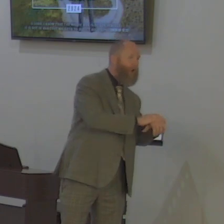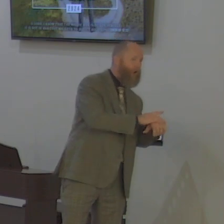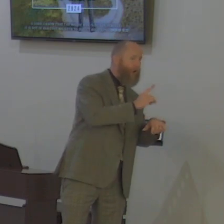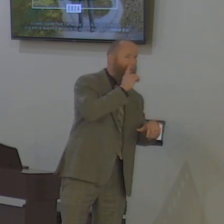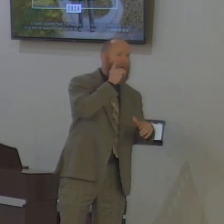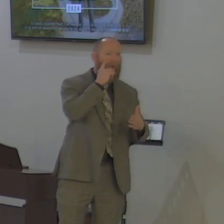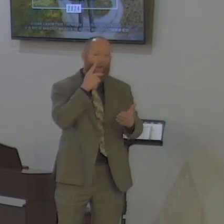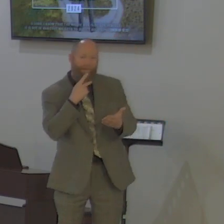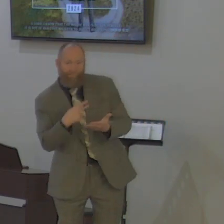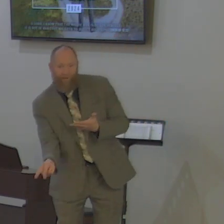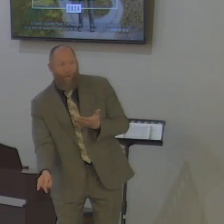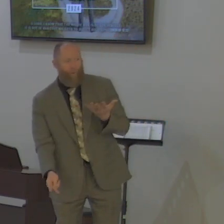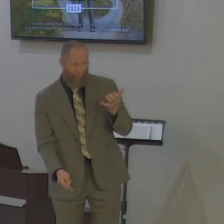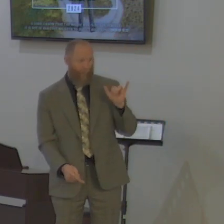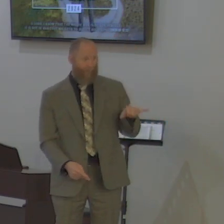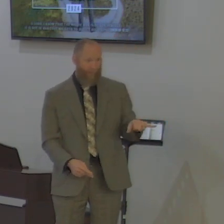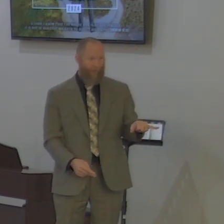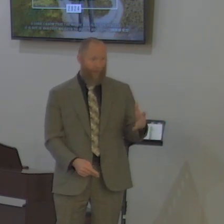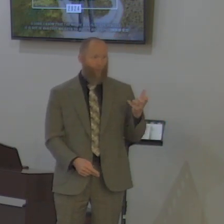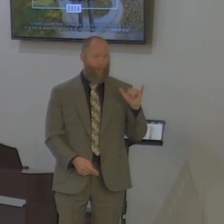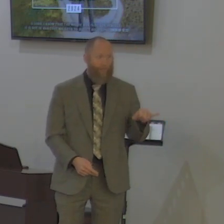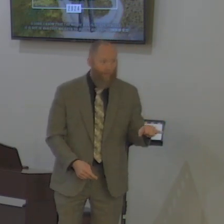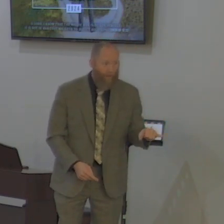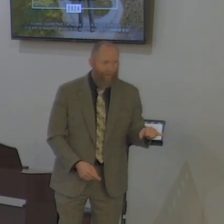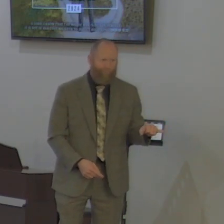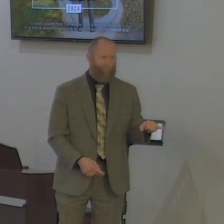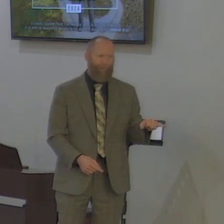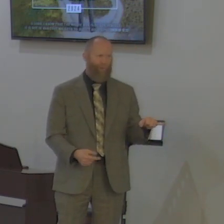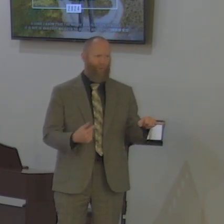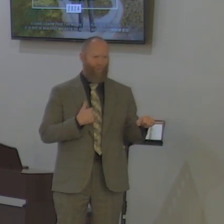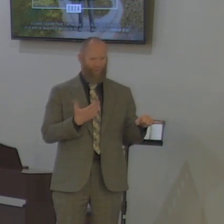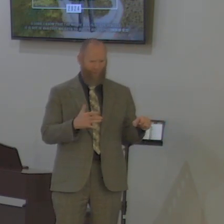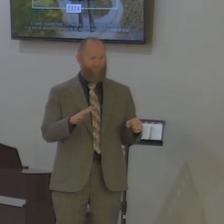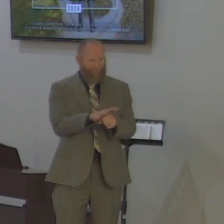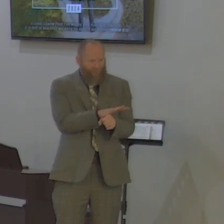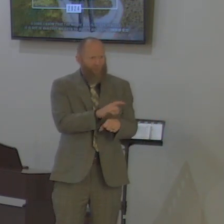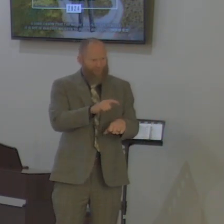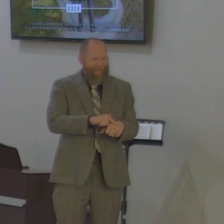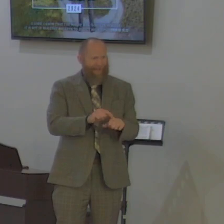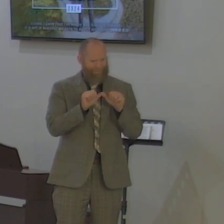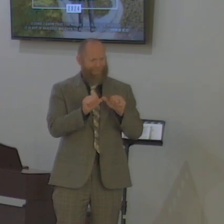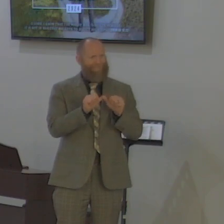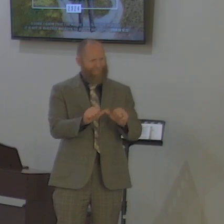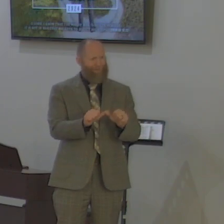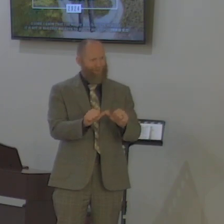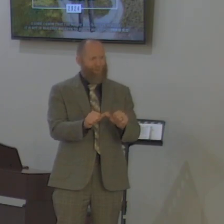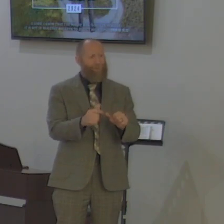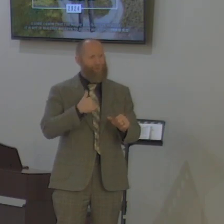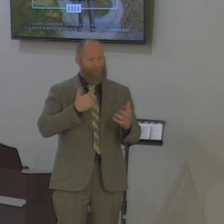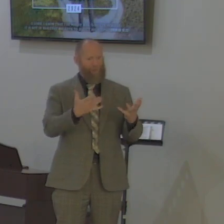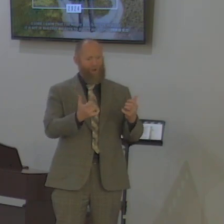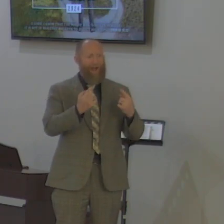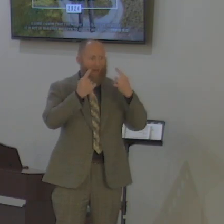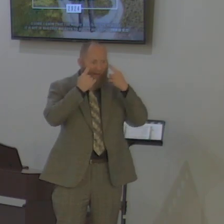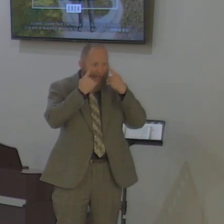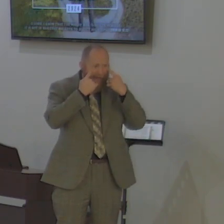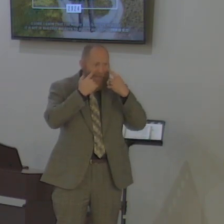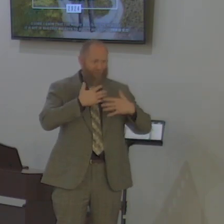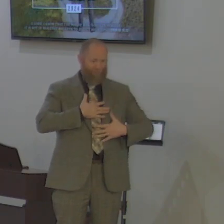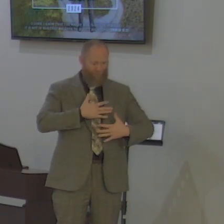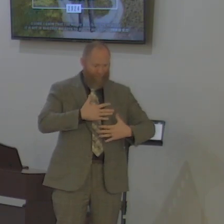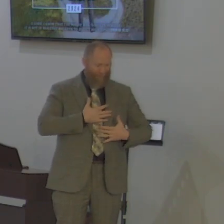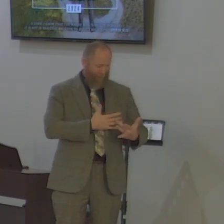It's really a bummer you're on one of those roads like that for a moment. So understand that